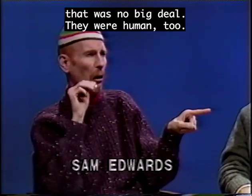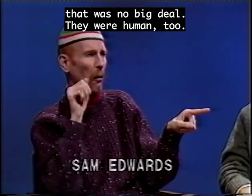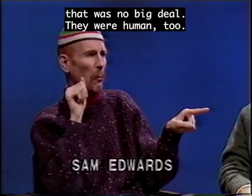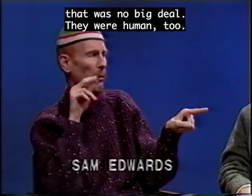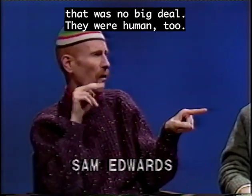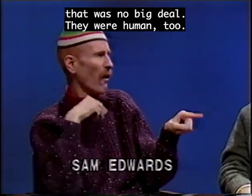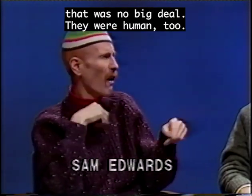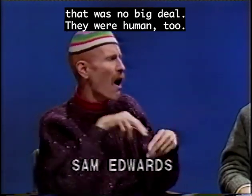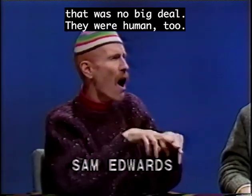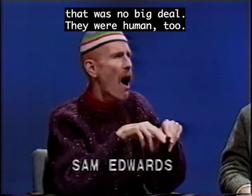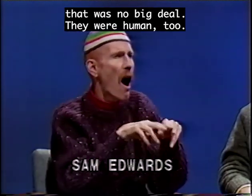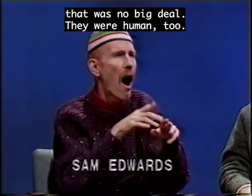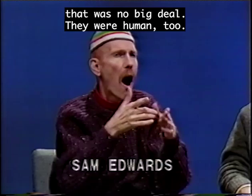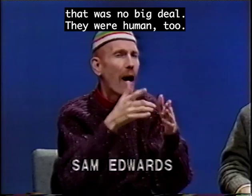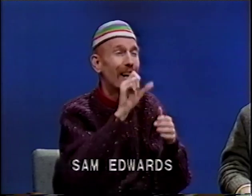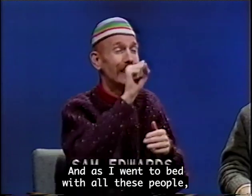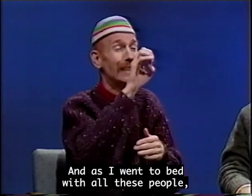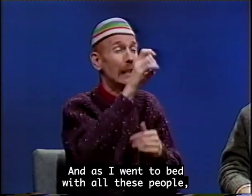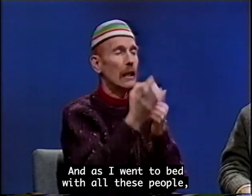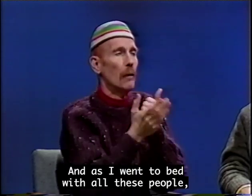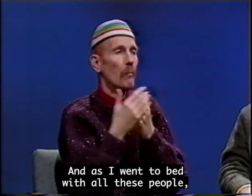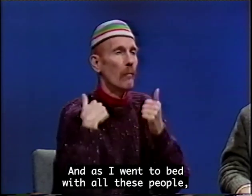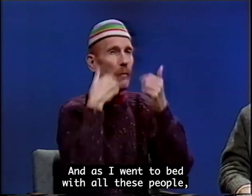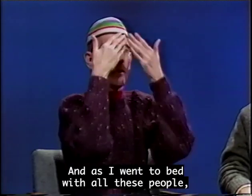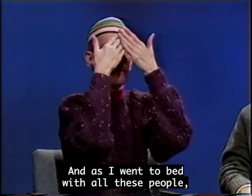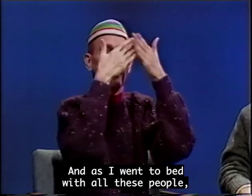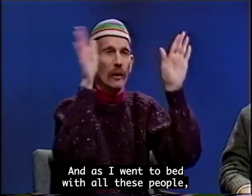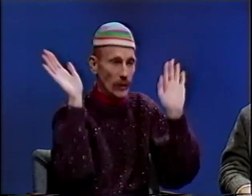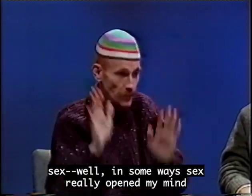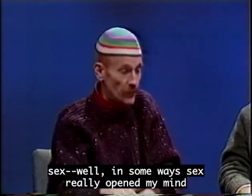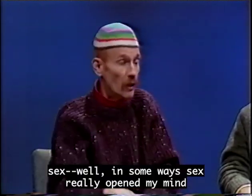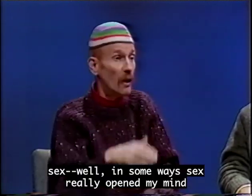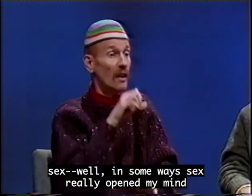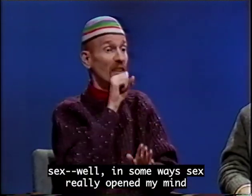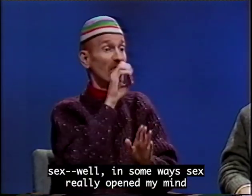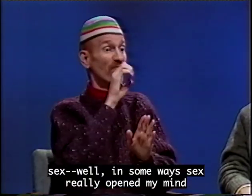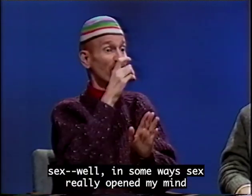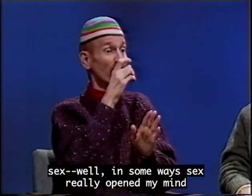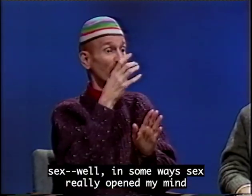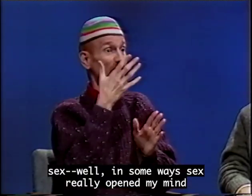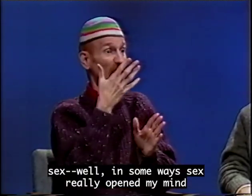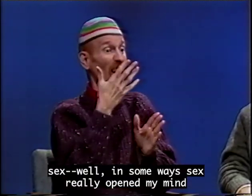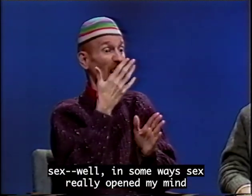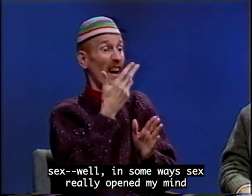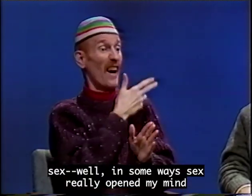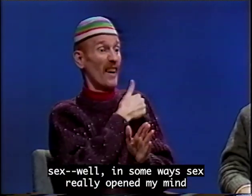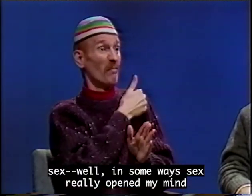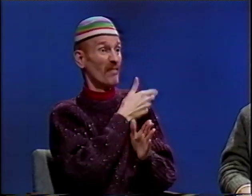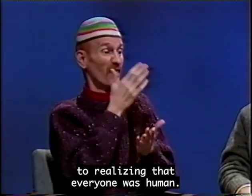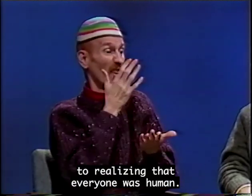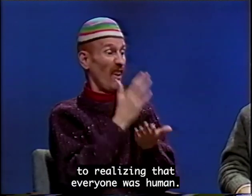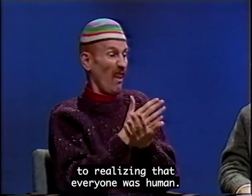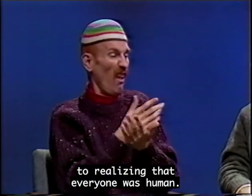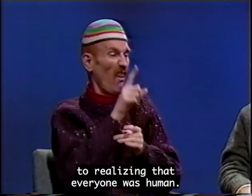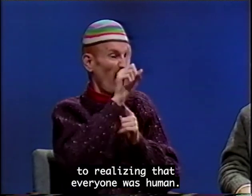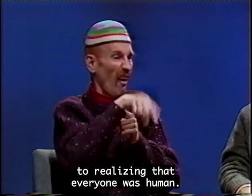deal. They were human, too. And as I went to bed with all these people, sex really opened my mind to realizing that everyone was